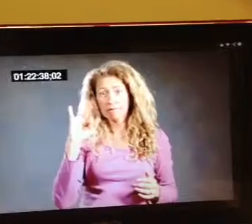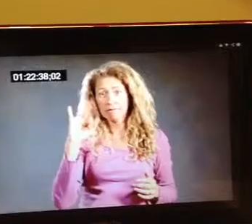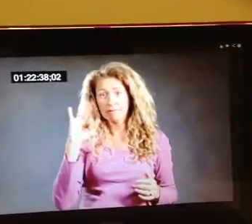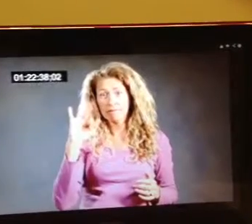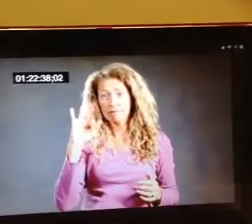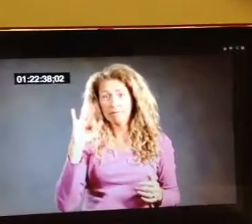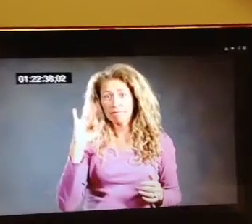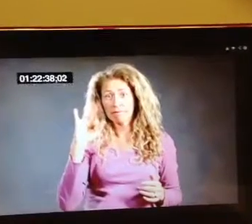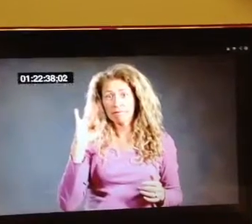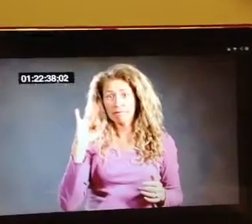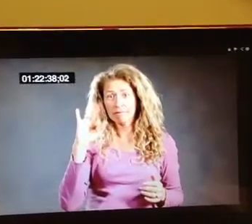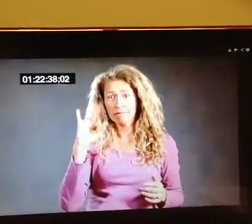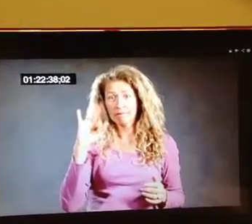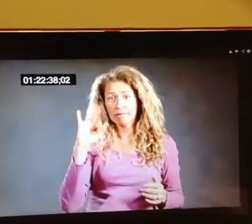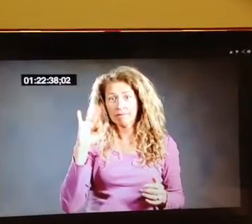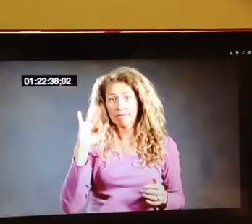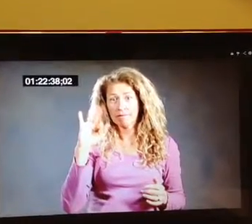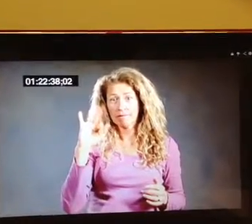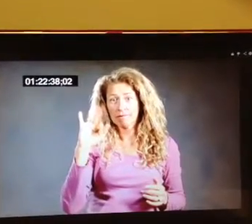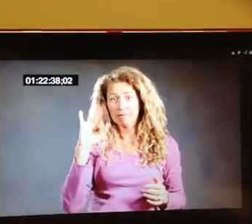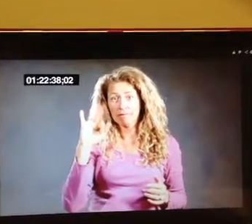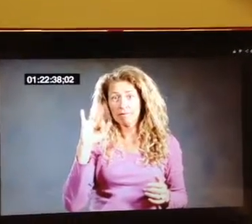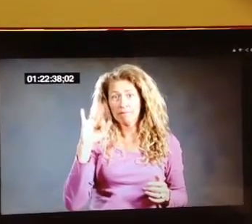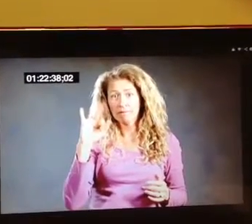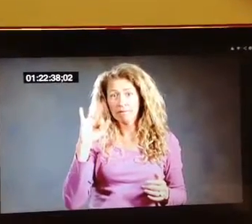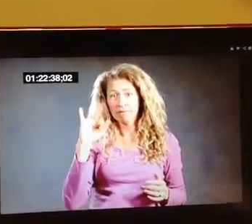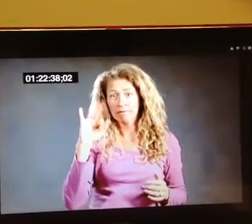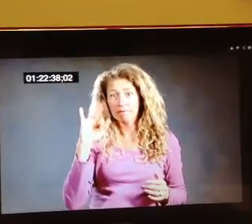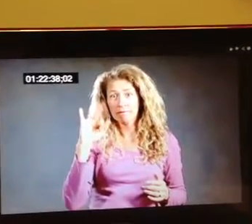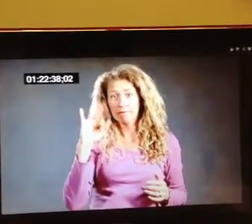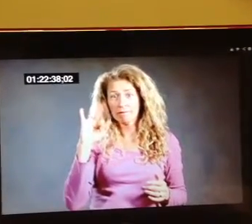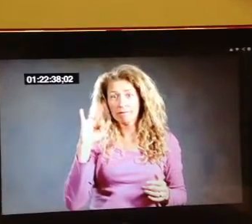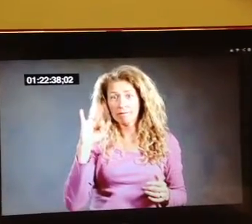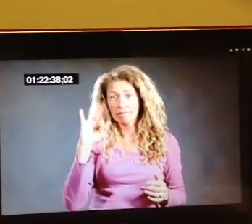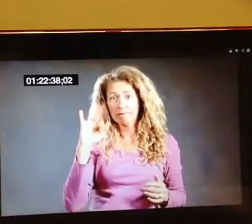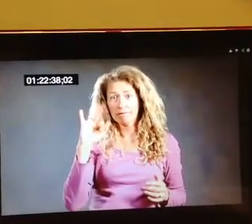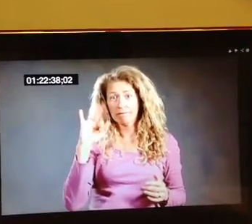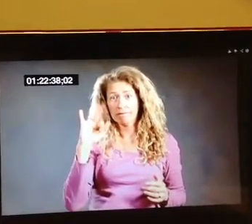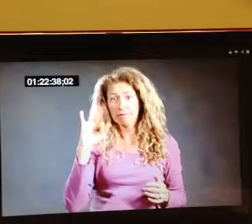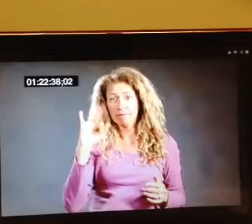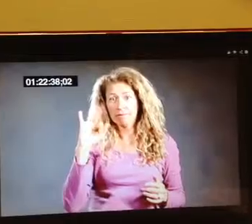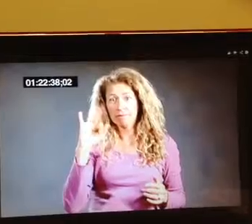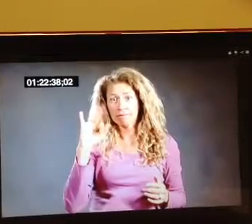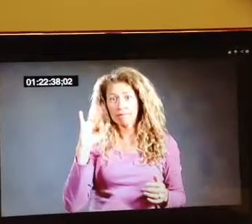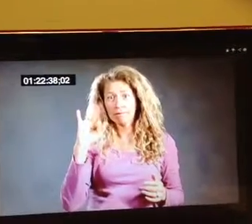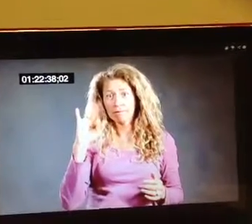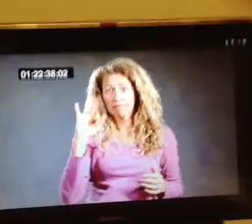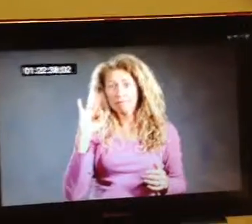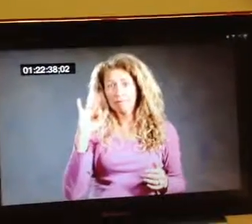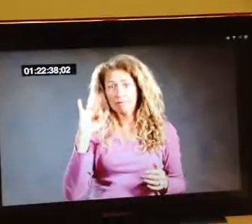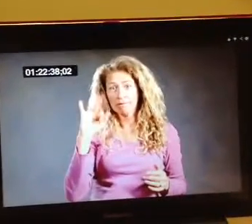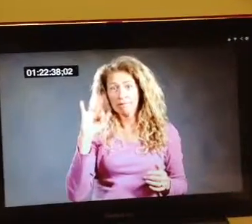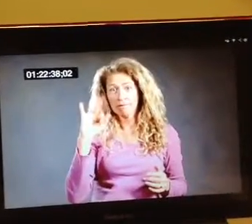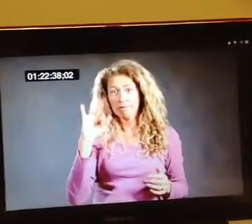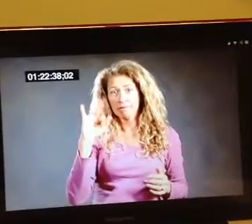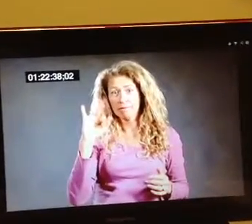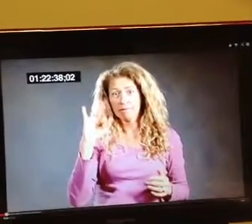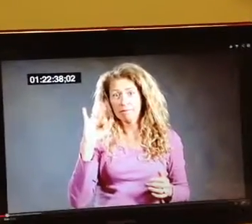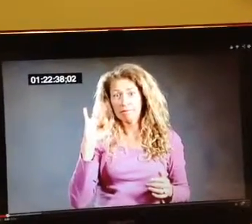that it's dry and flat and there's tumbleweeds, but that's really not true. My backyard is